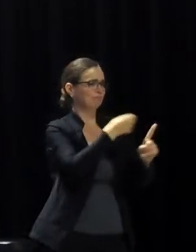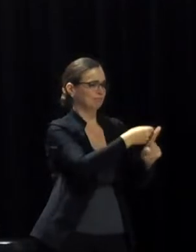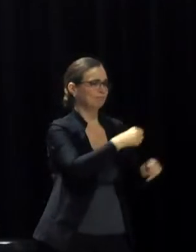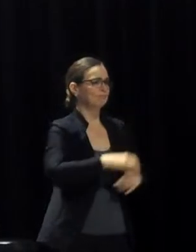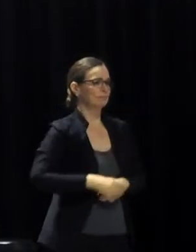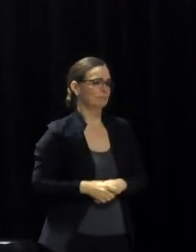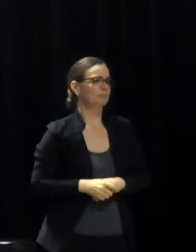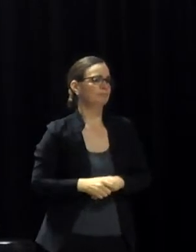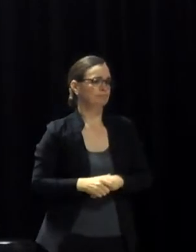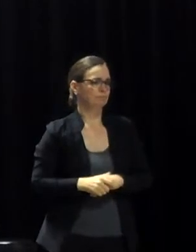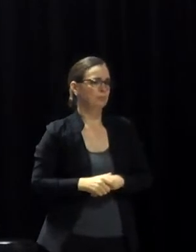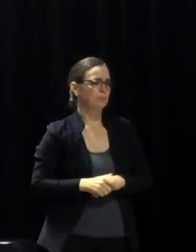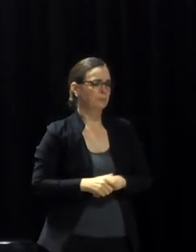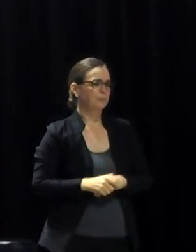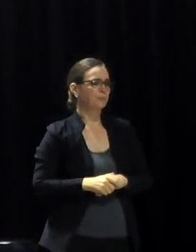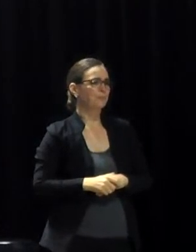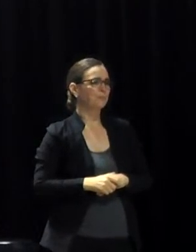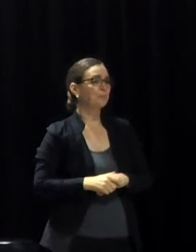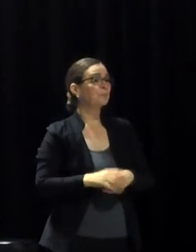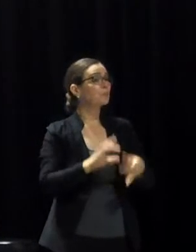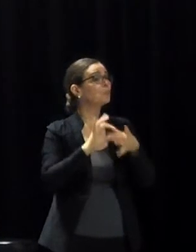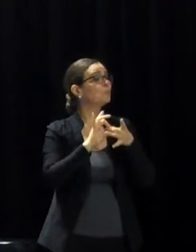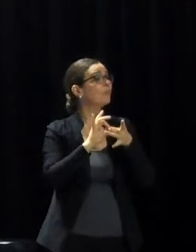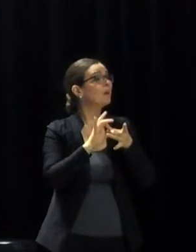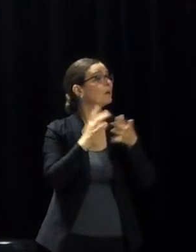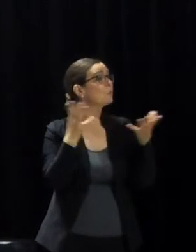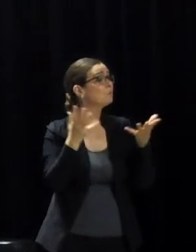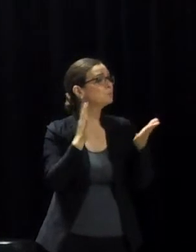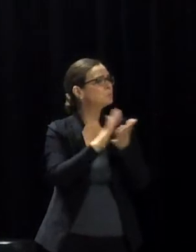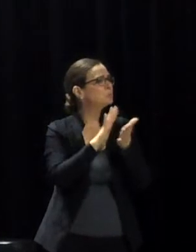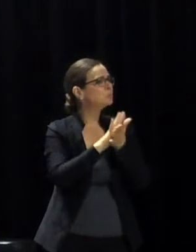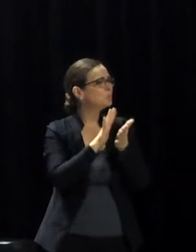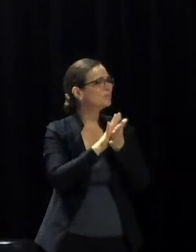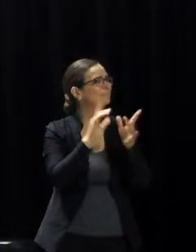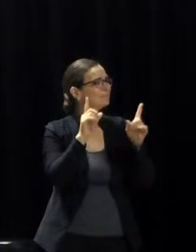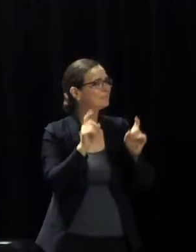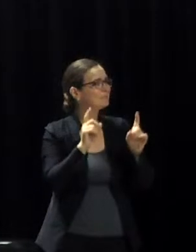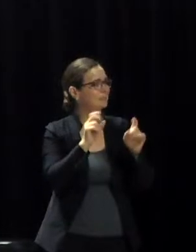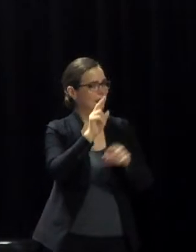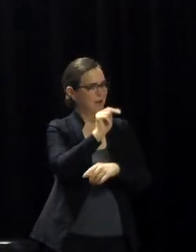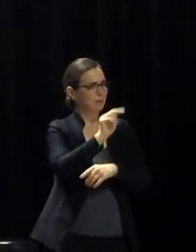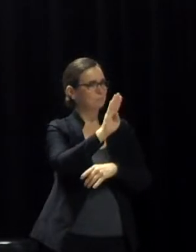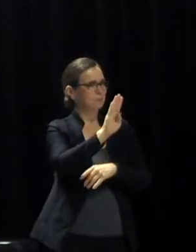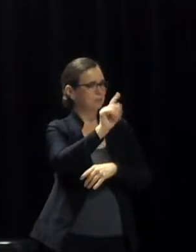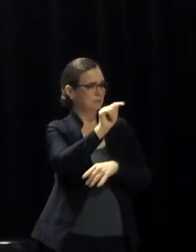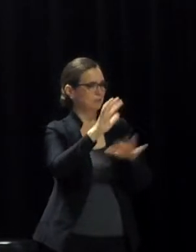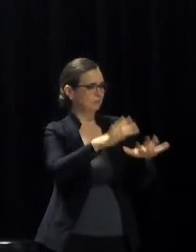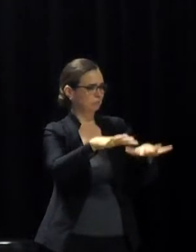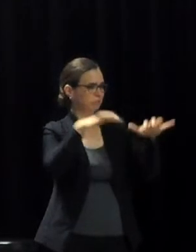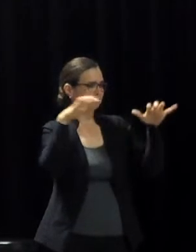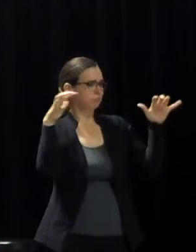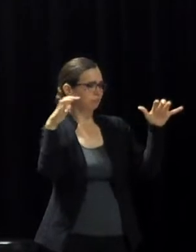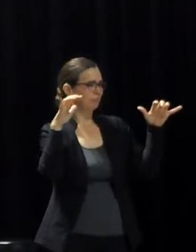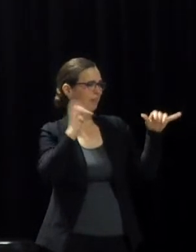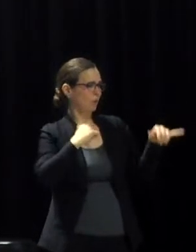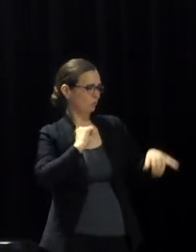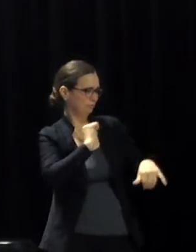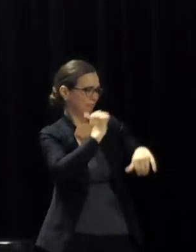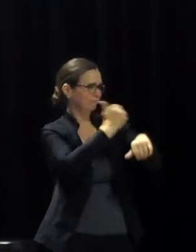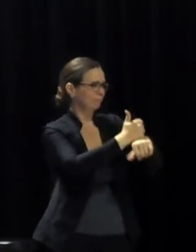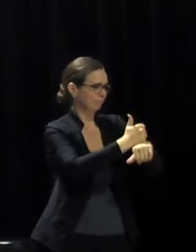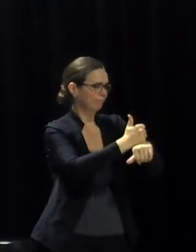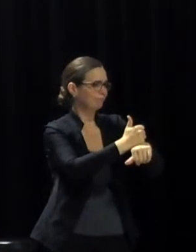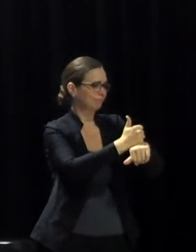Related to school testing, again, a reminder for designated testing site at MBT Bank